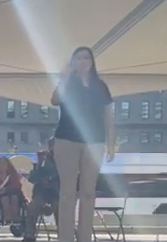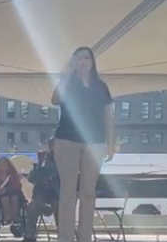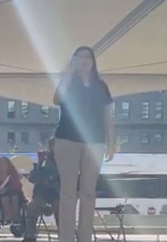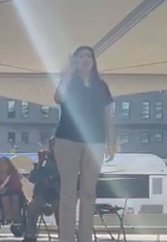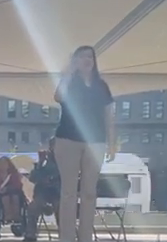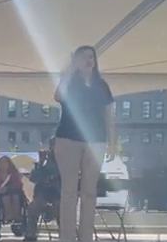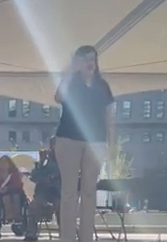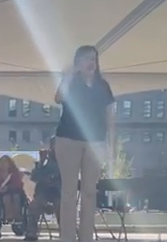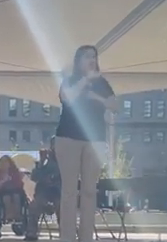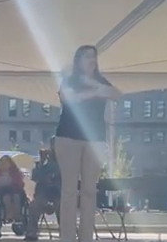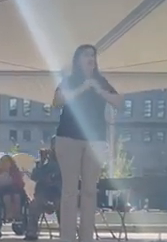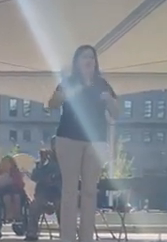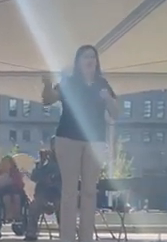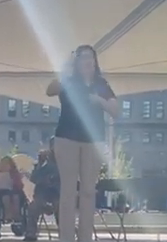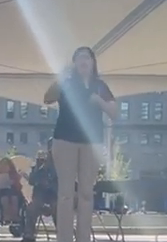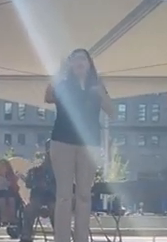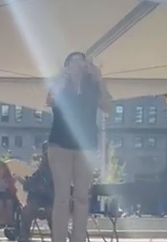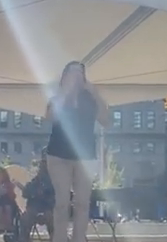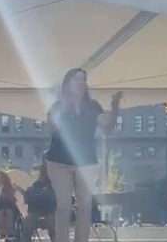one more time, thank you.